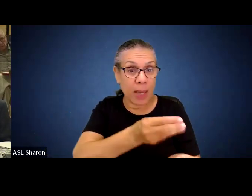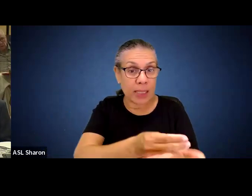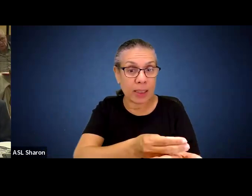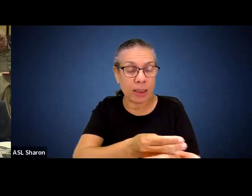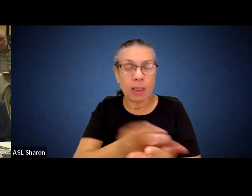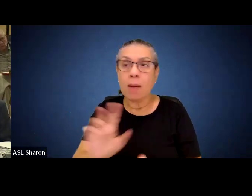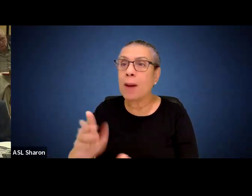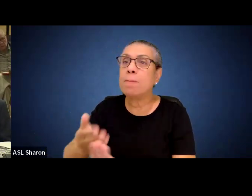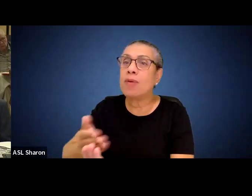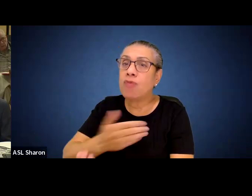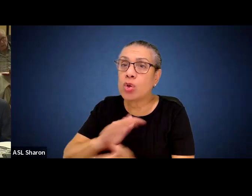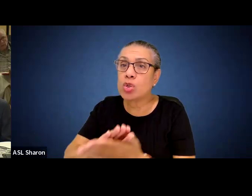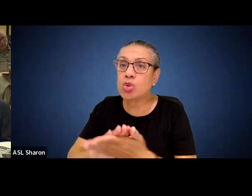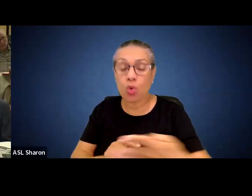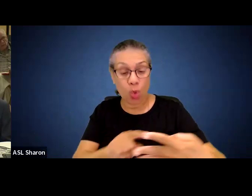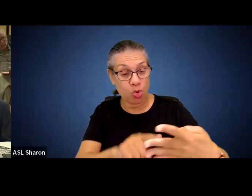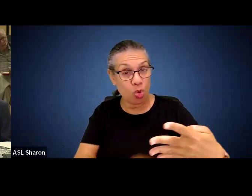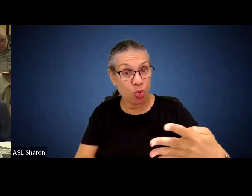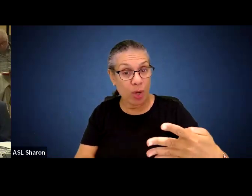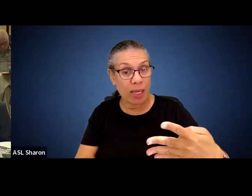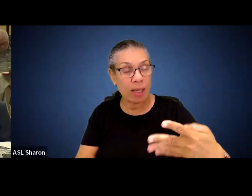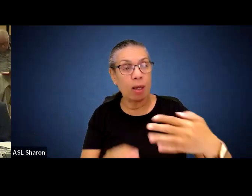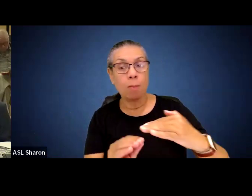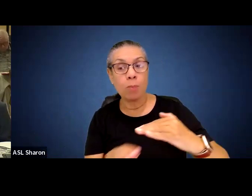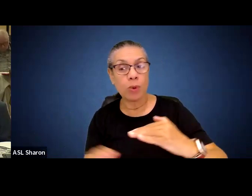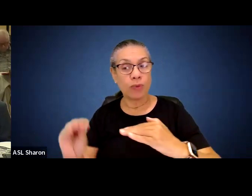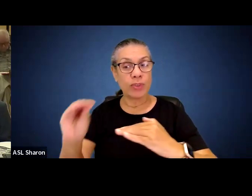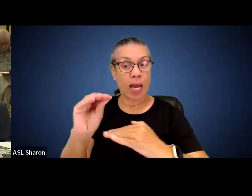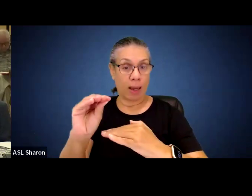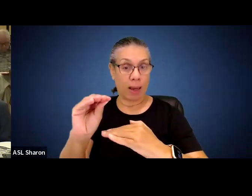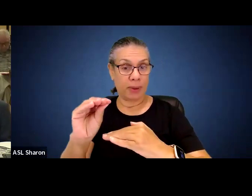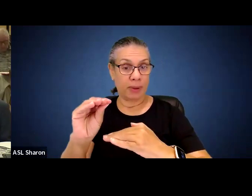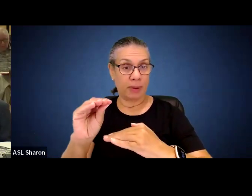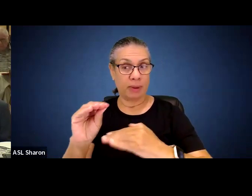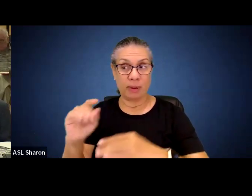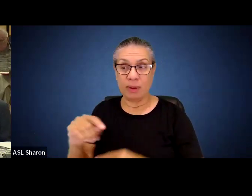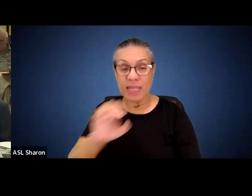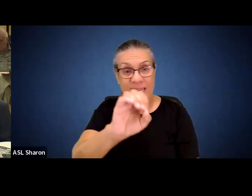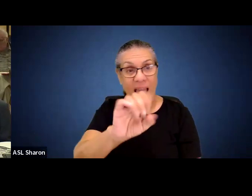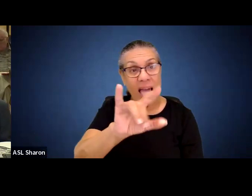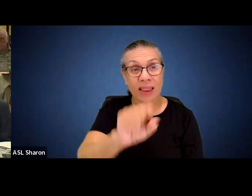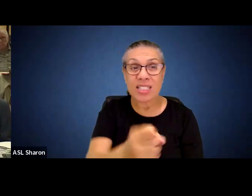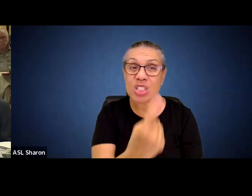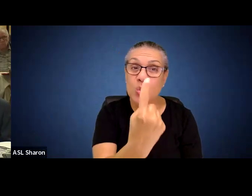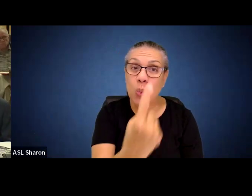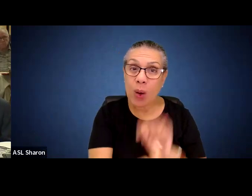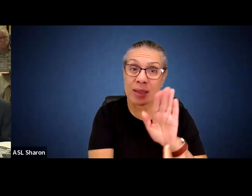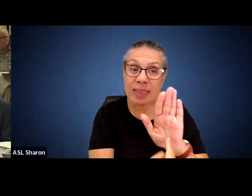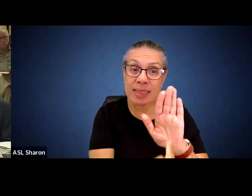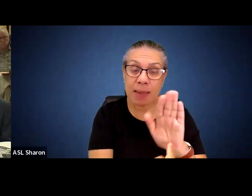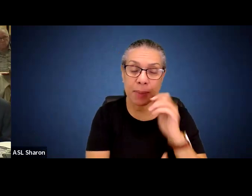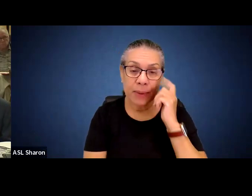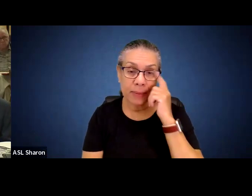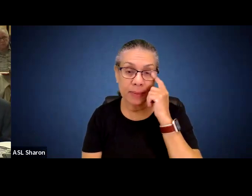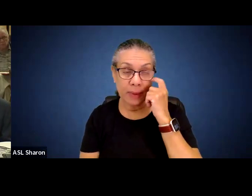grant started, 3 of the 4 have moved to a level they hadn't in the previous 5 years, Ellis being one example. So we